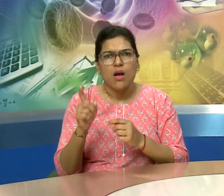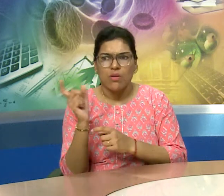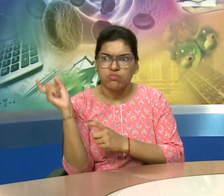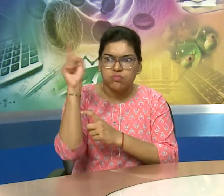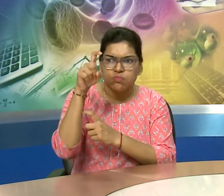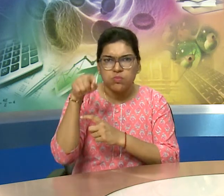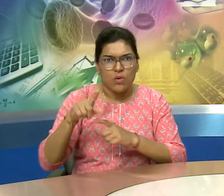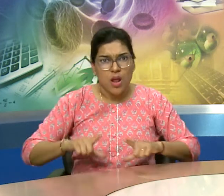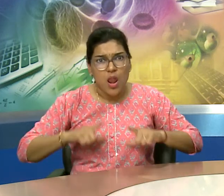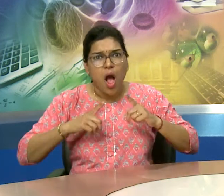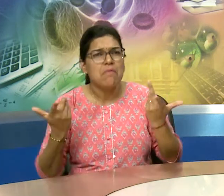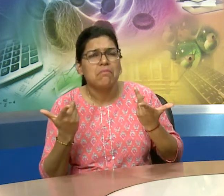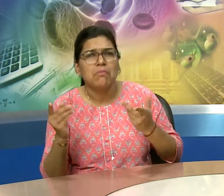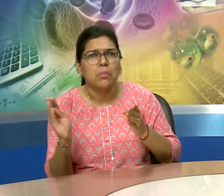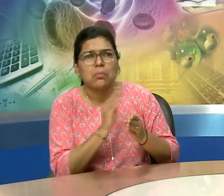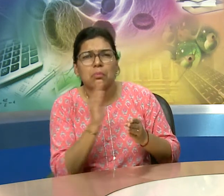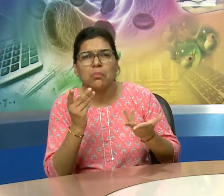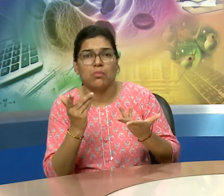If we talk about the lifespan